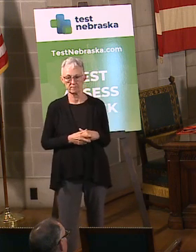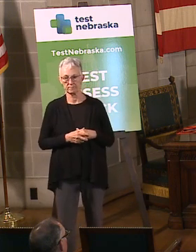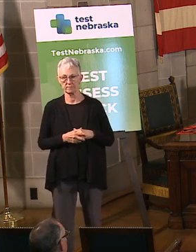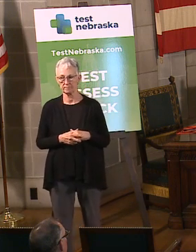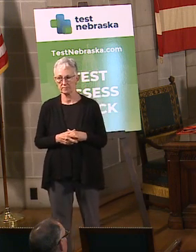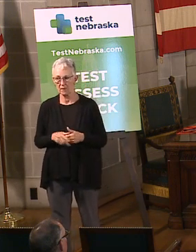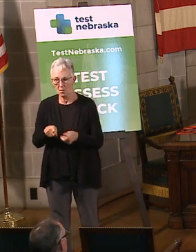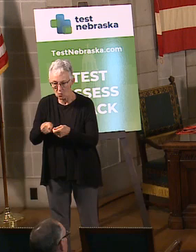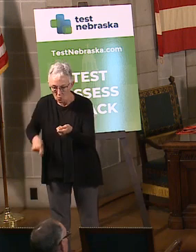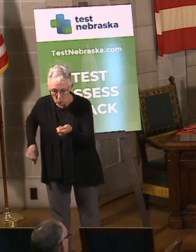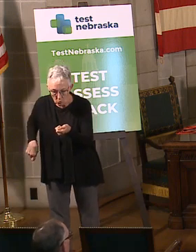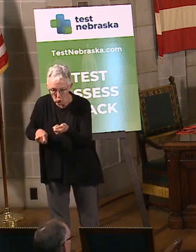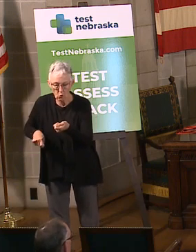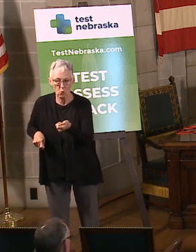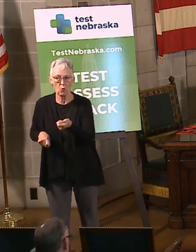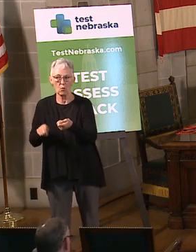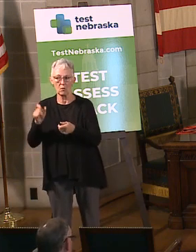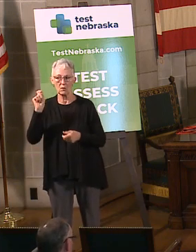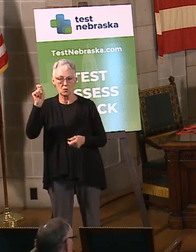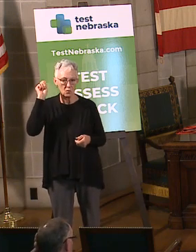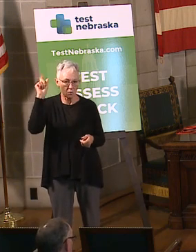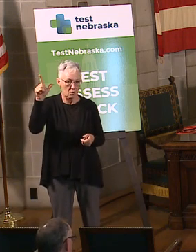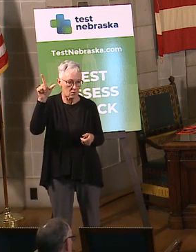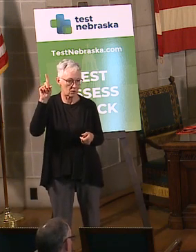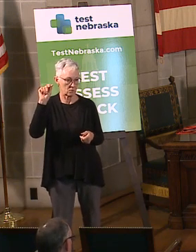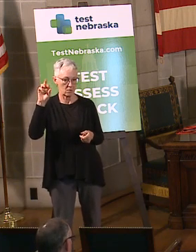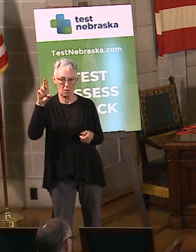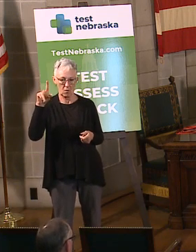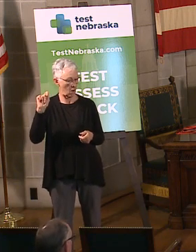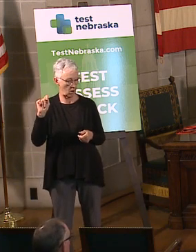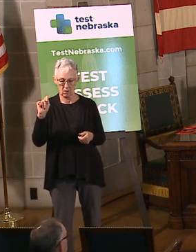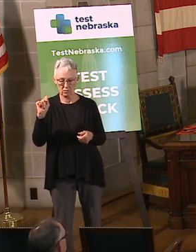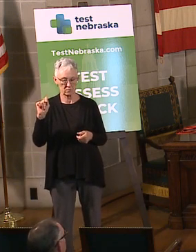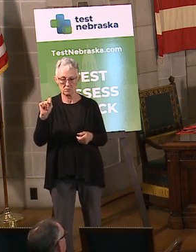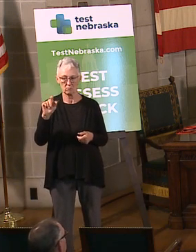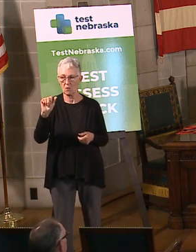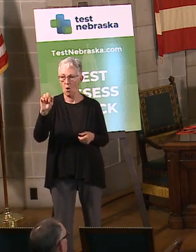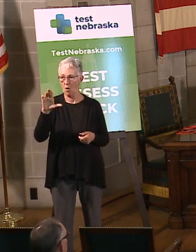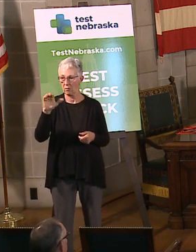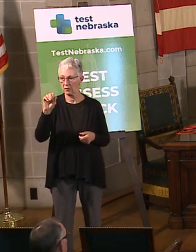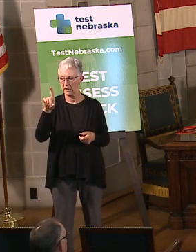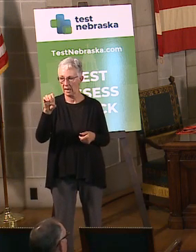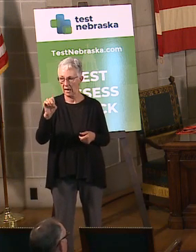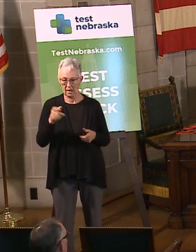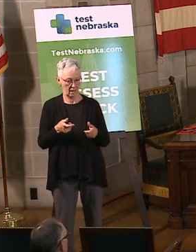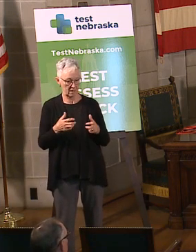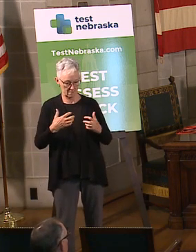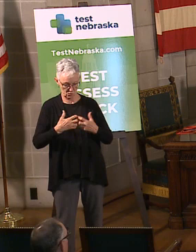pool, darts, arcade games, and so forth are still going to be prohibited both in restaurants and bars.